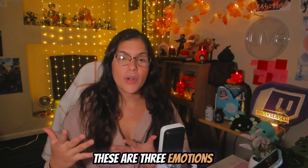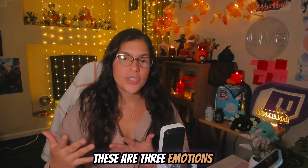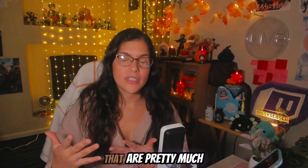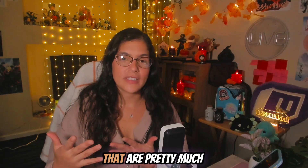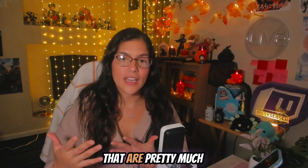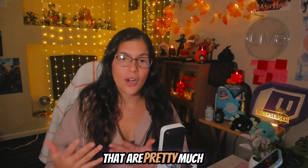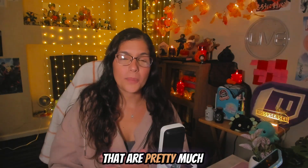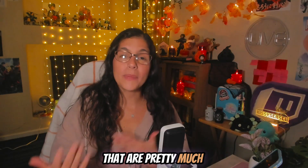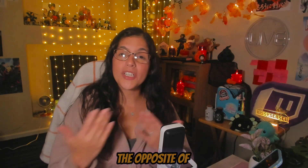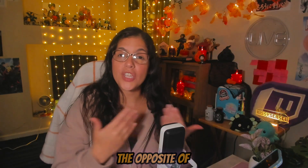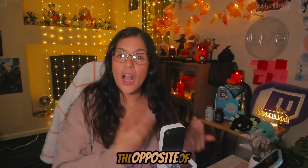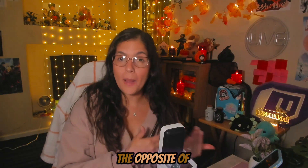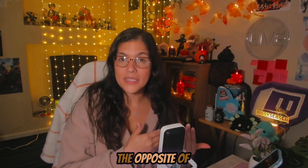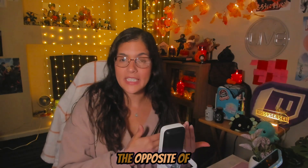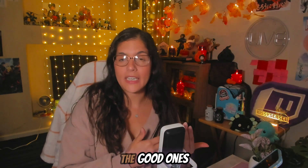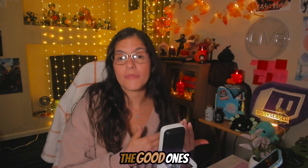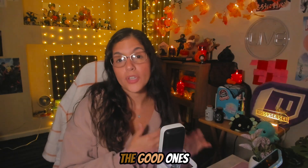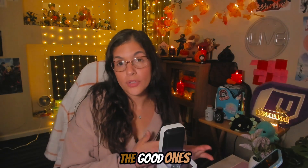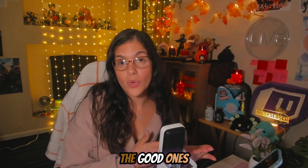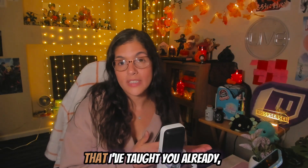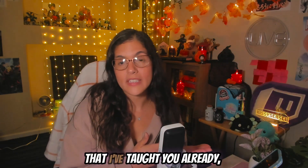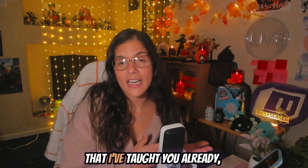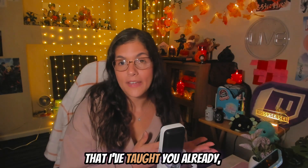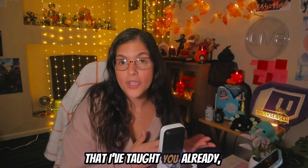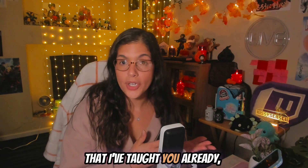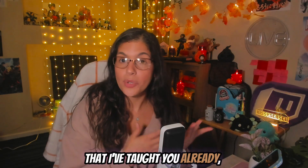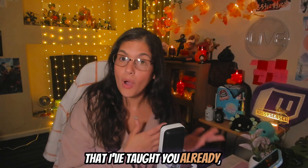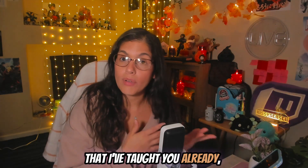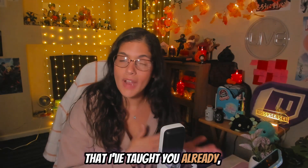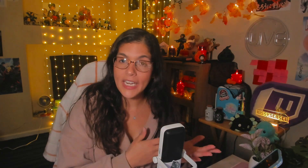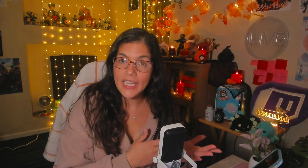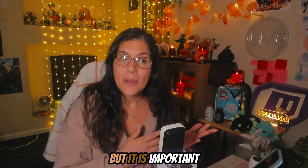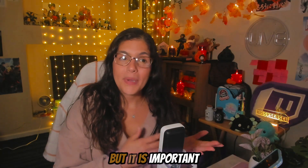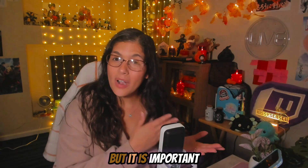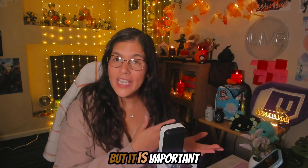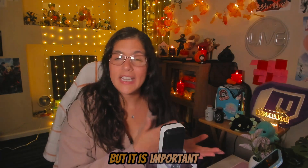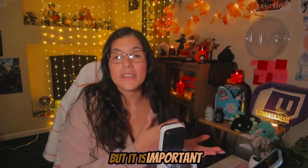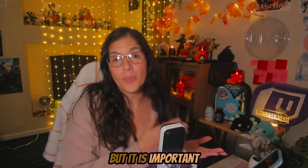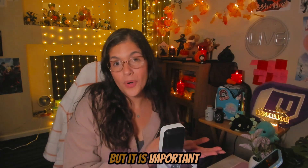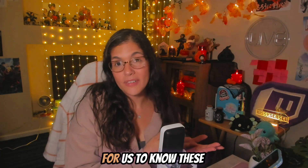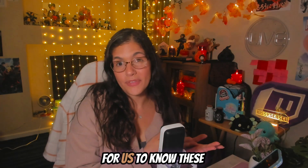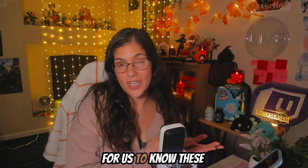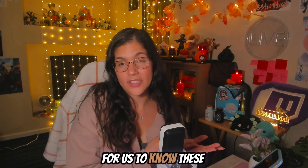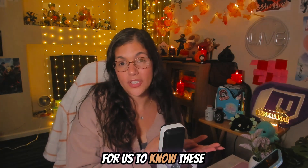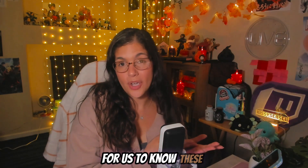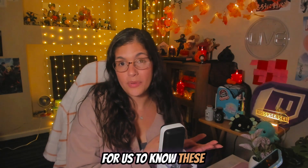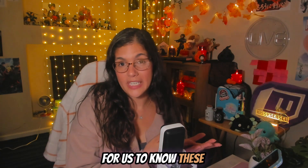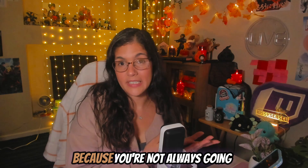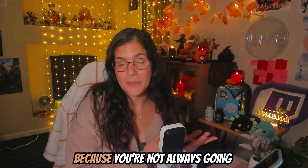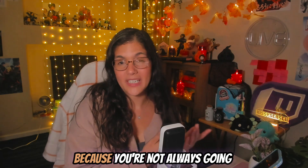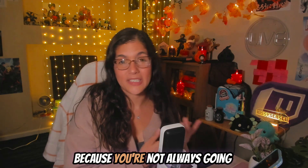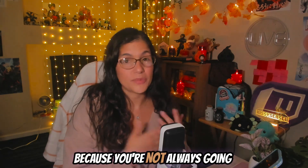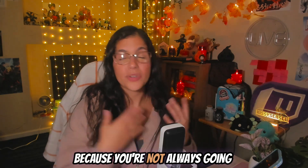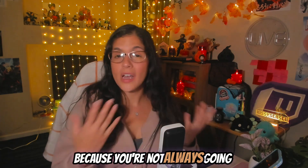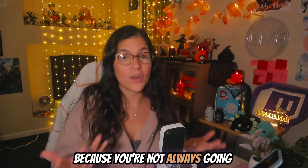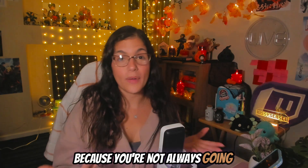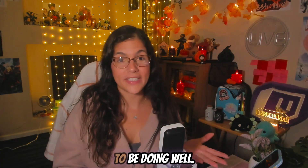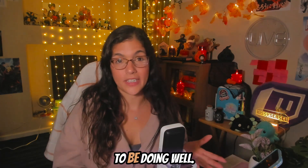emotions that are pretty much the opposite of the good ones that I've taught you already, but it is important for us to know these because you're not always gonna be